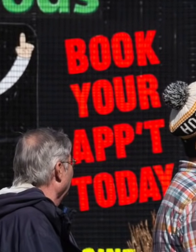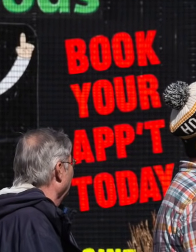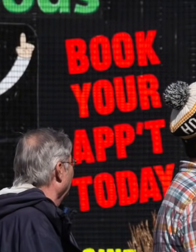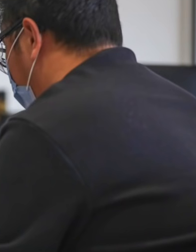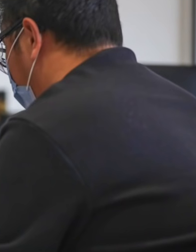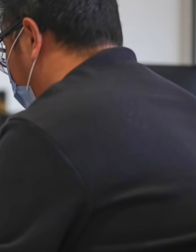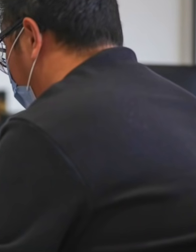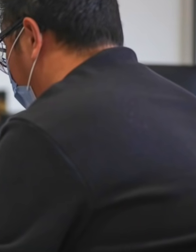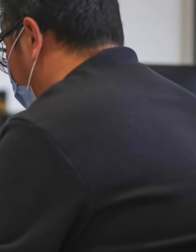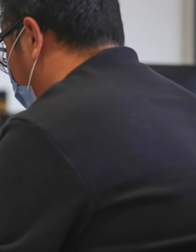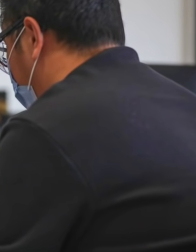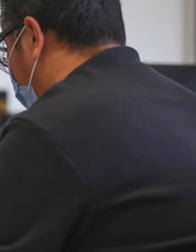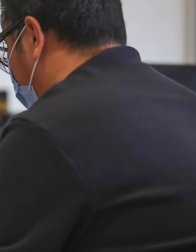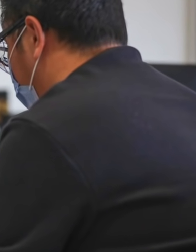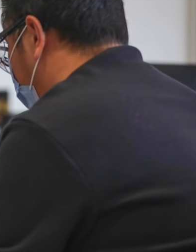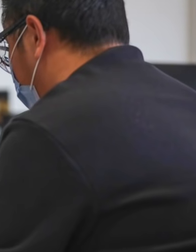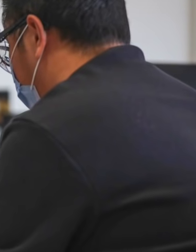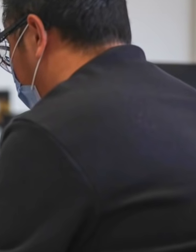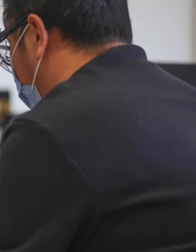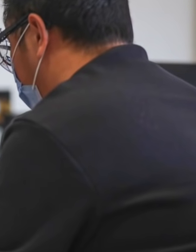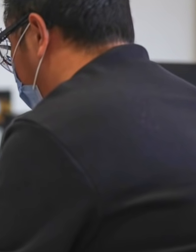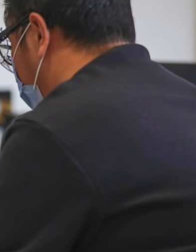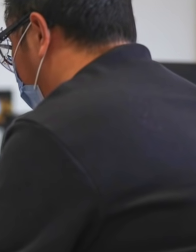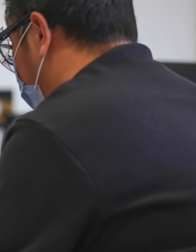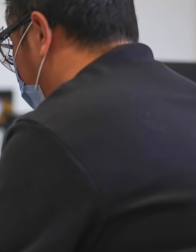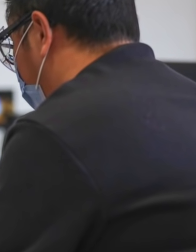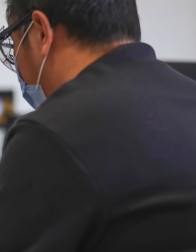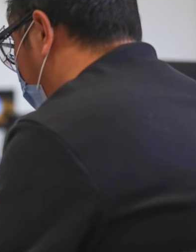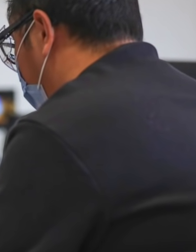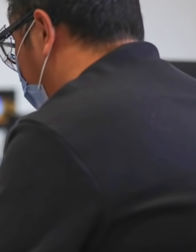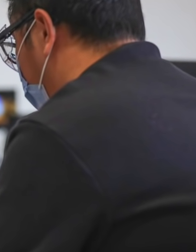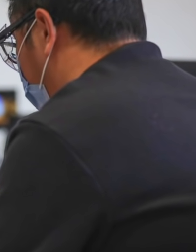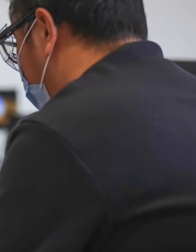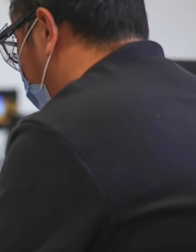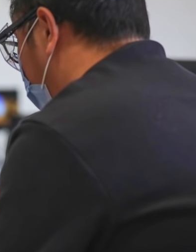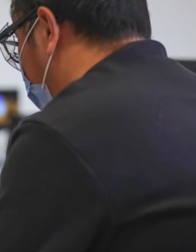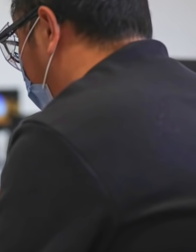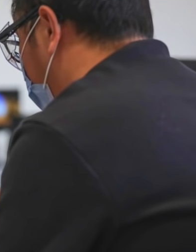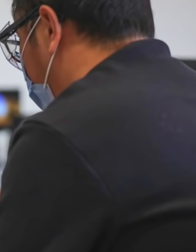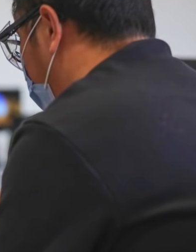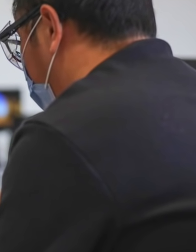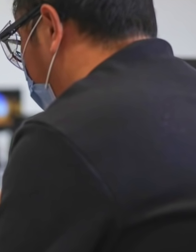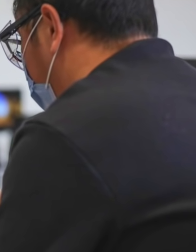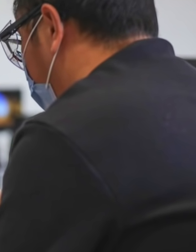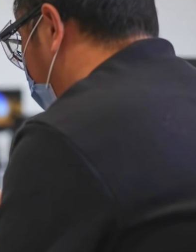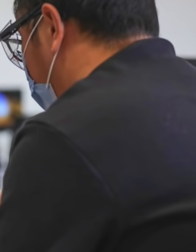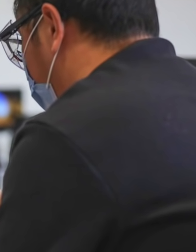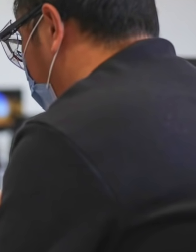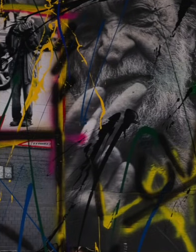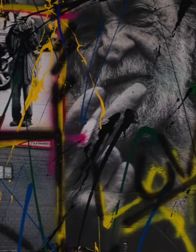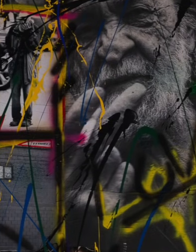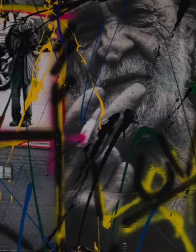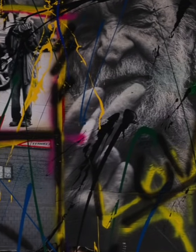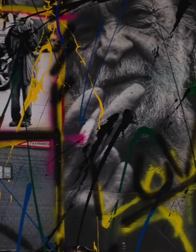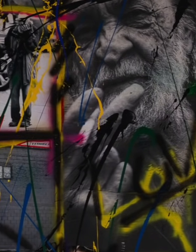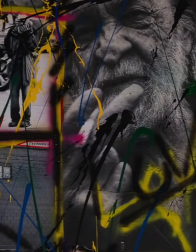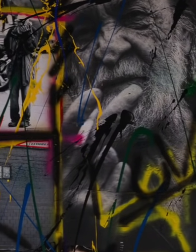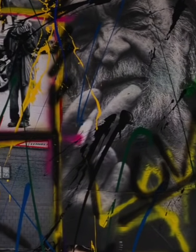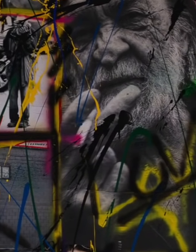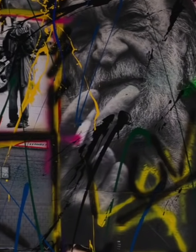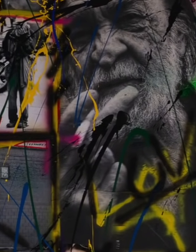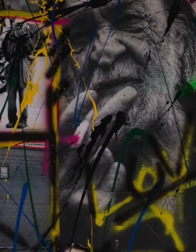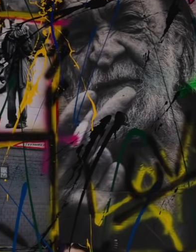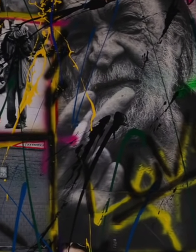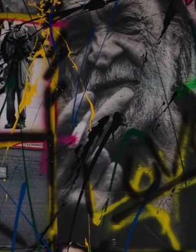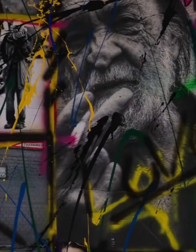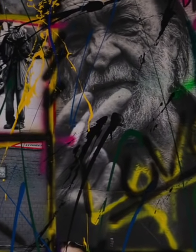not gotten any doses, there is no change to the 14-day quarantine period. Regardless of whether someone has had